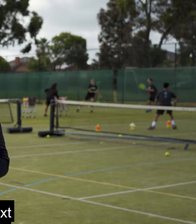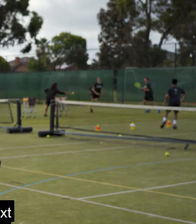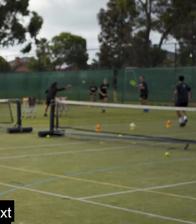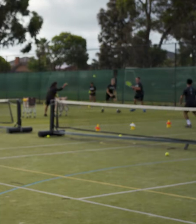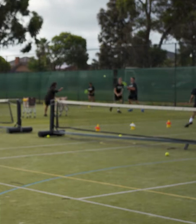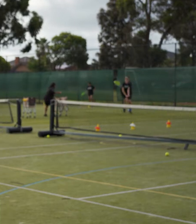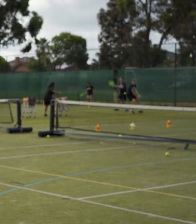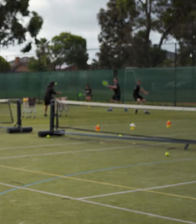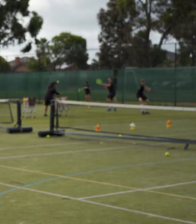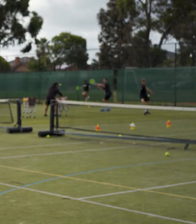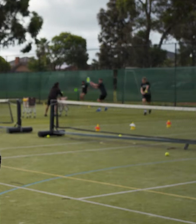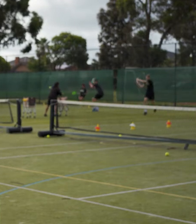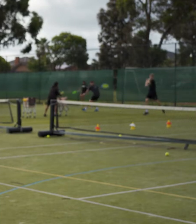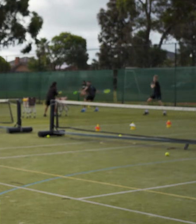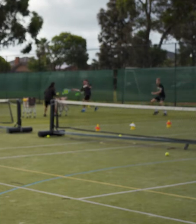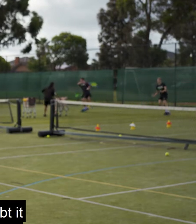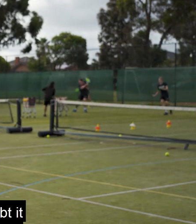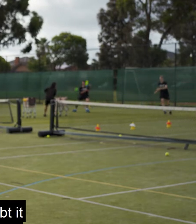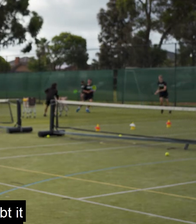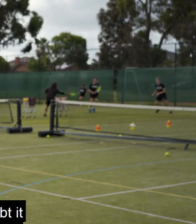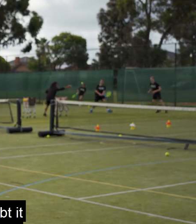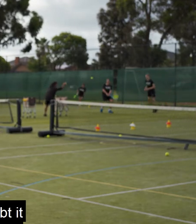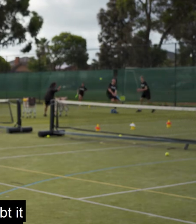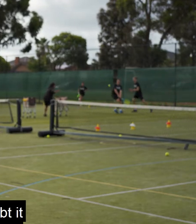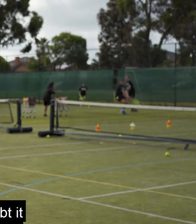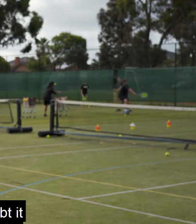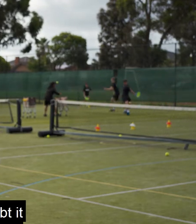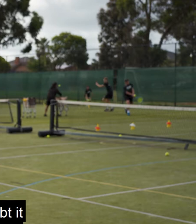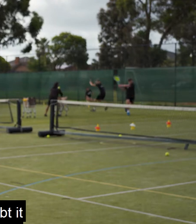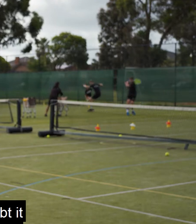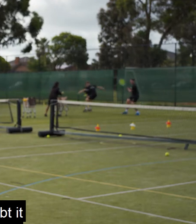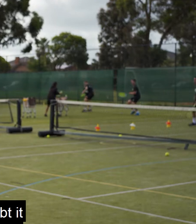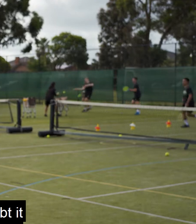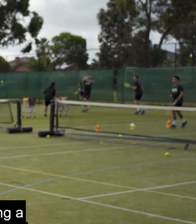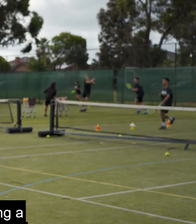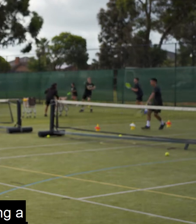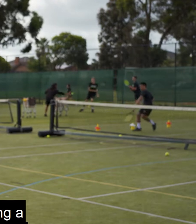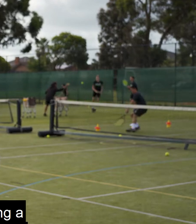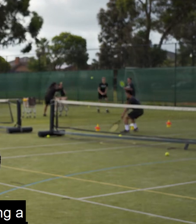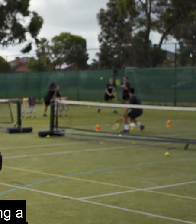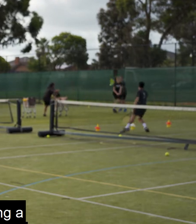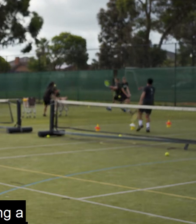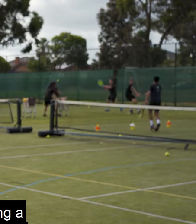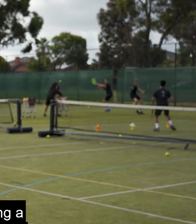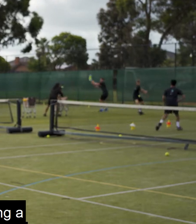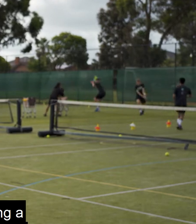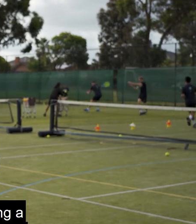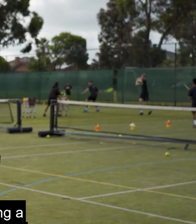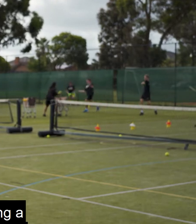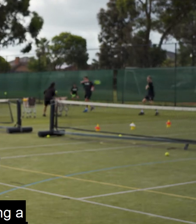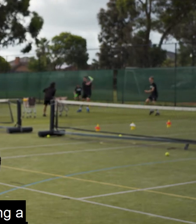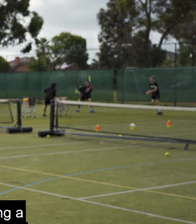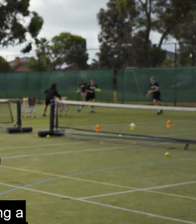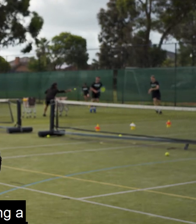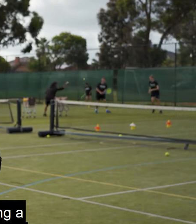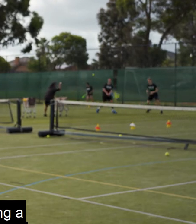to thank all the families at home for supporting our students throughout the year. No doubt it was a challenging environment, and we look forward to